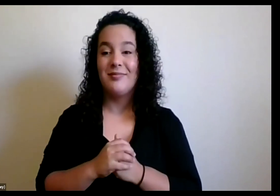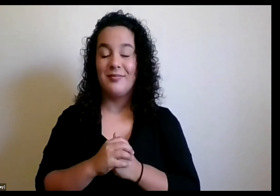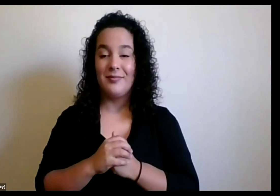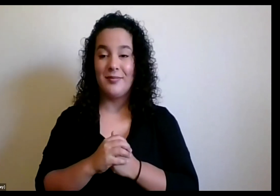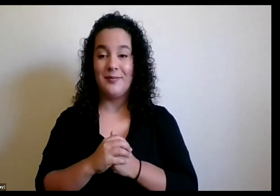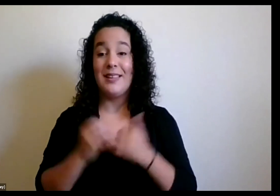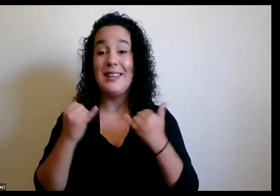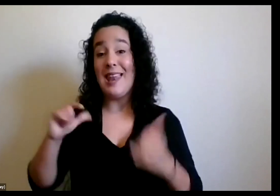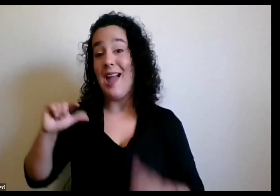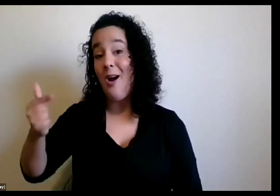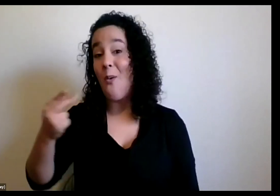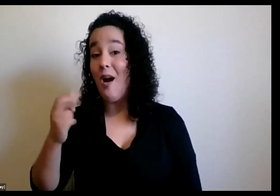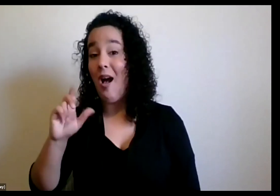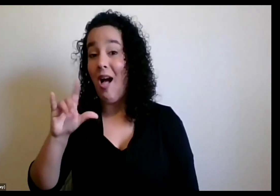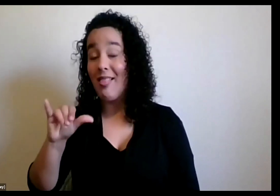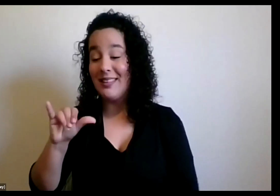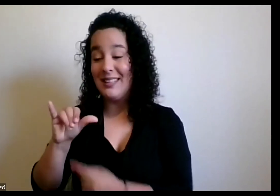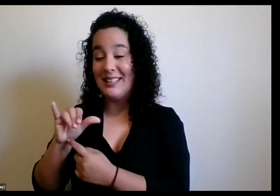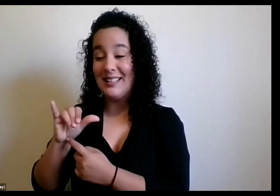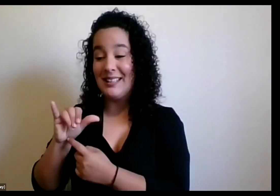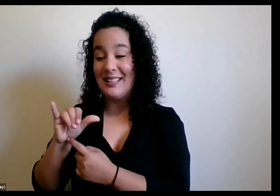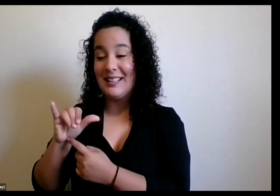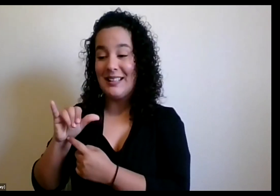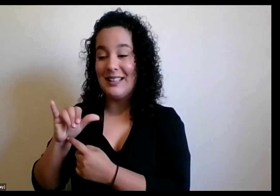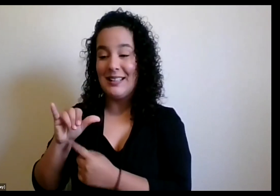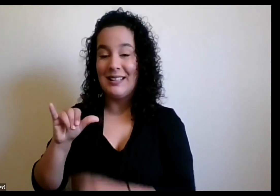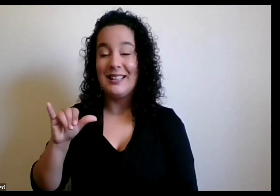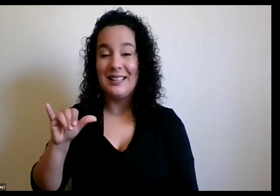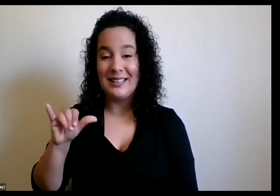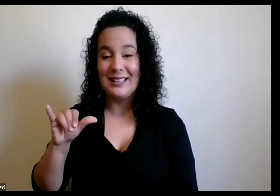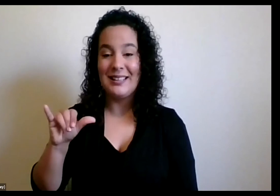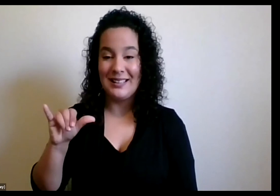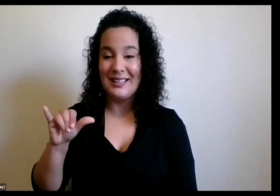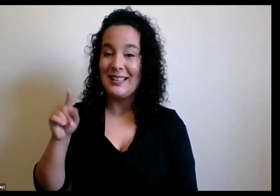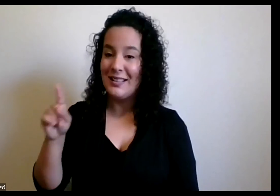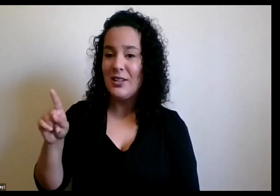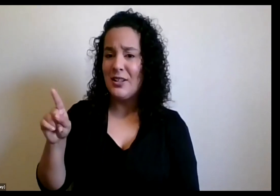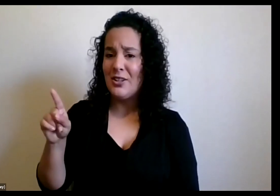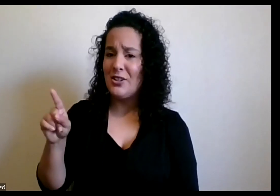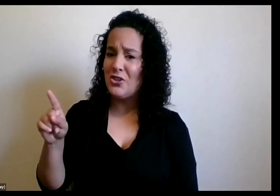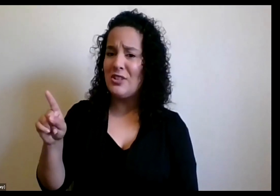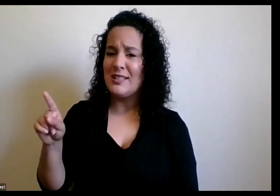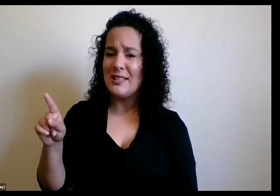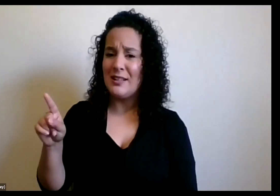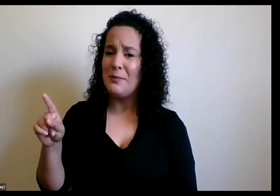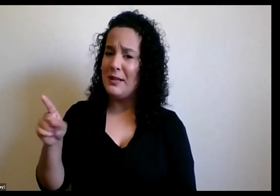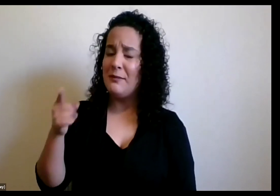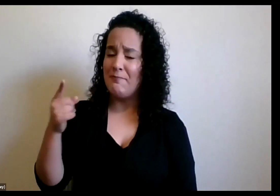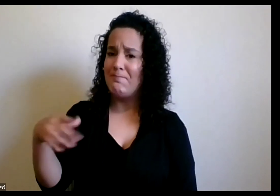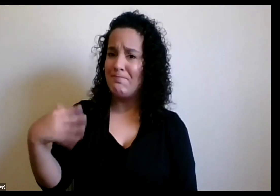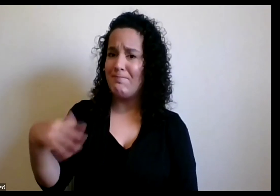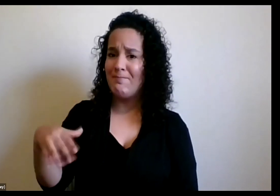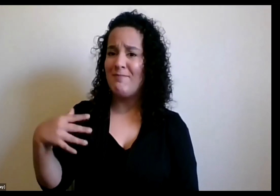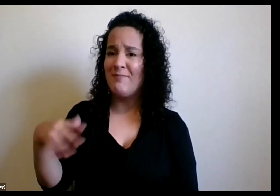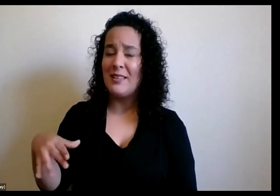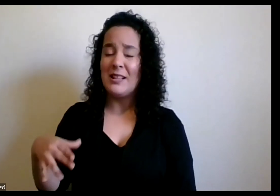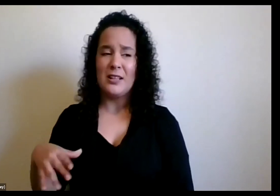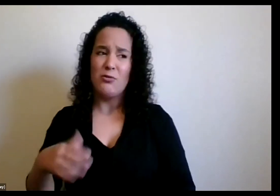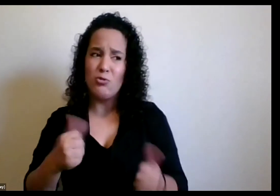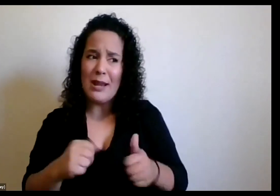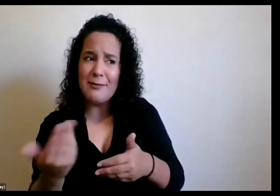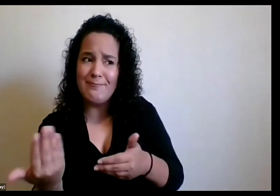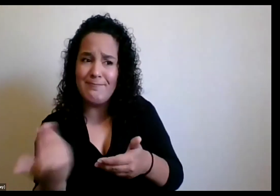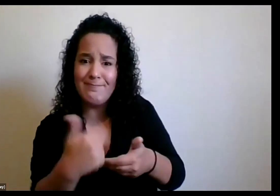it to Holly for a second. Kyle, you've been on the research part of this, but I know Holly's going to be on the kind of training side and kind of pulling people forward. You